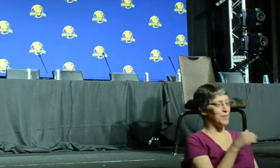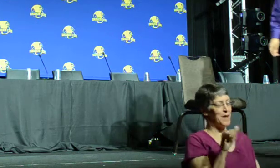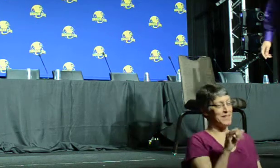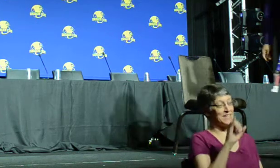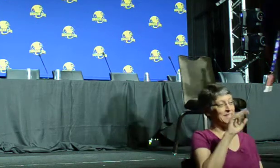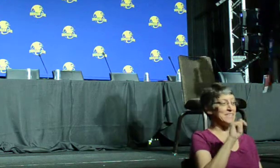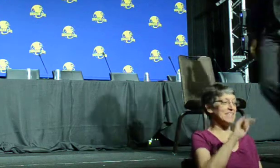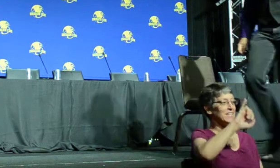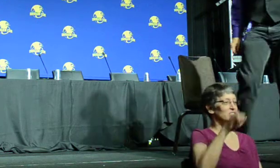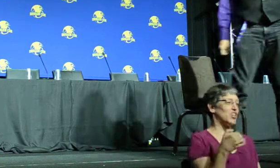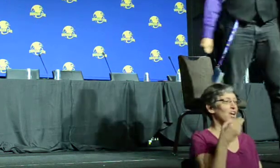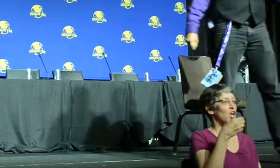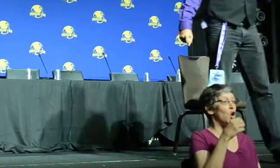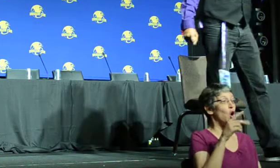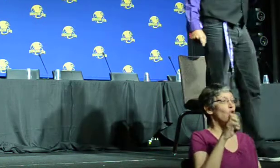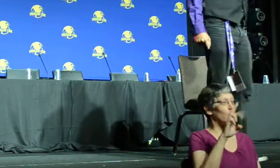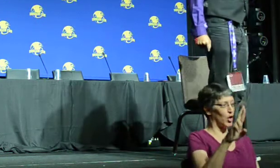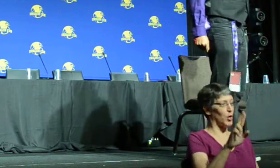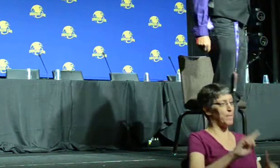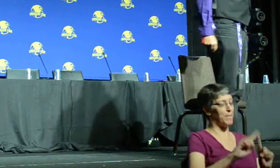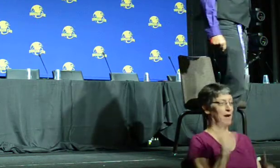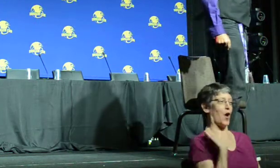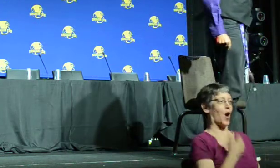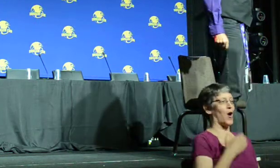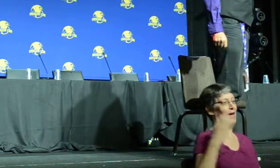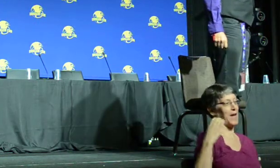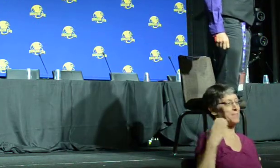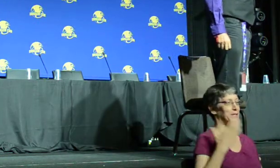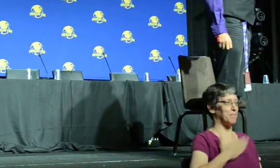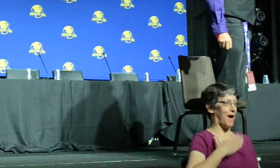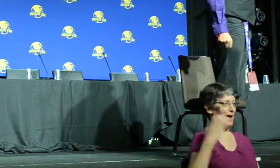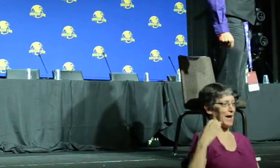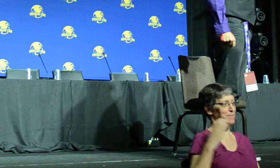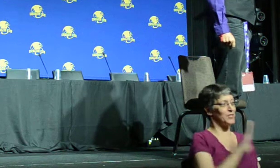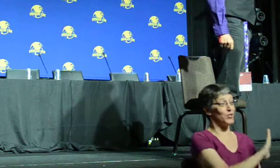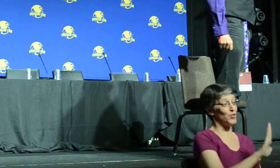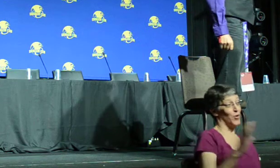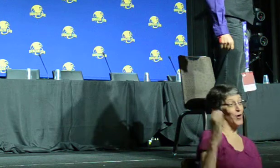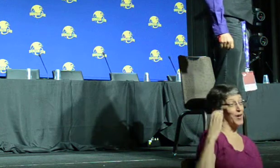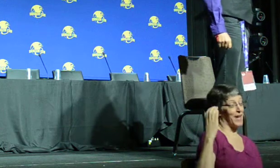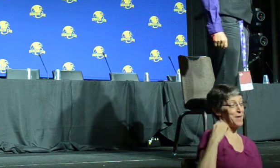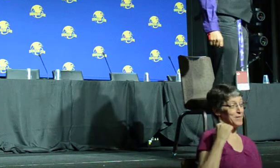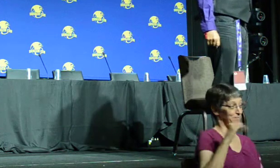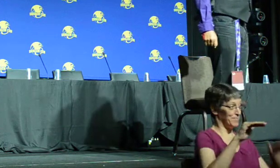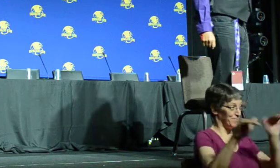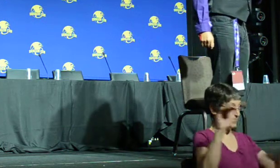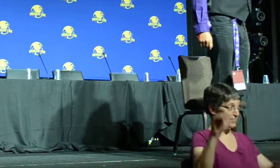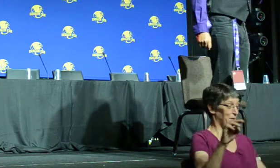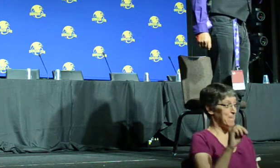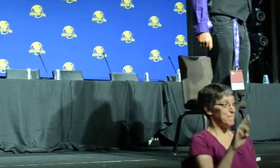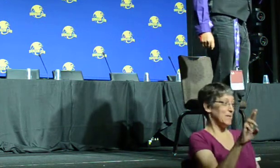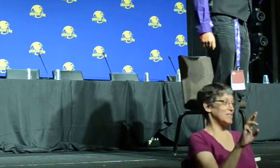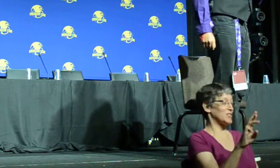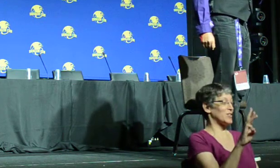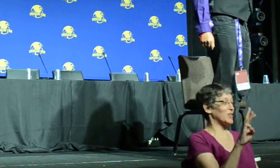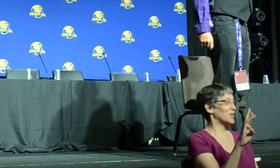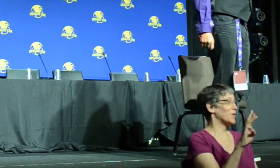T.J. Hooker, but our captain, my captain, your captain. Ladies and gentlemen, Mr.